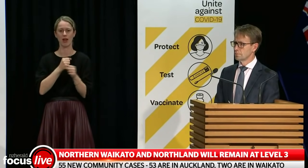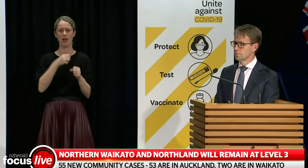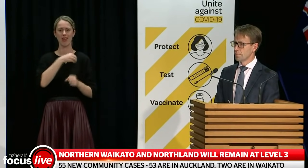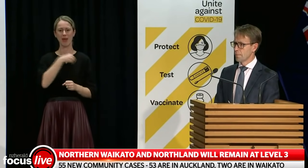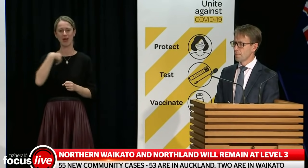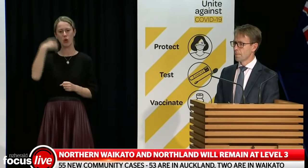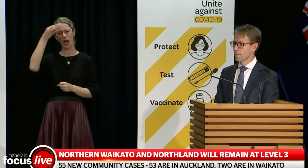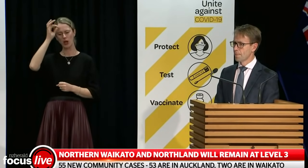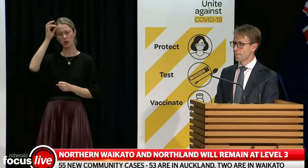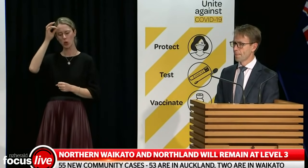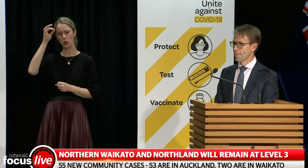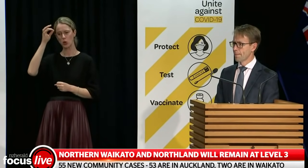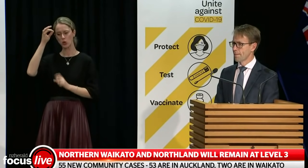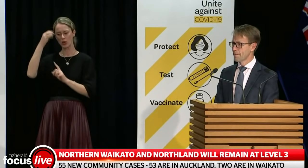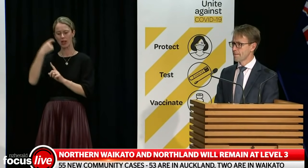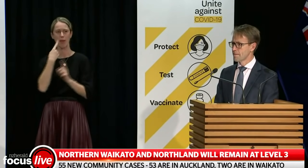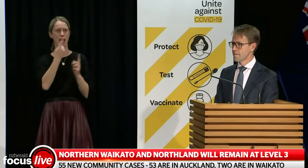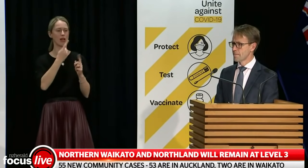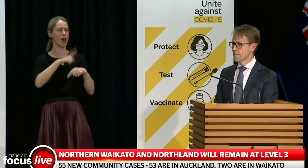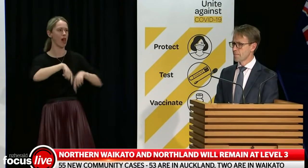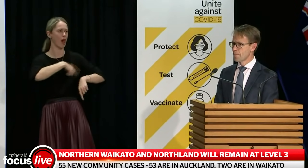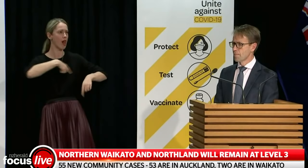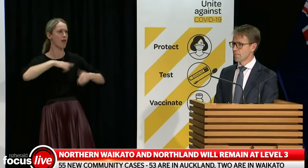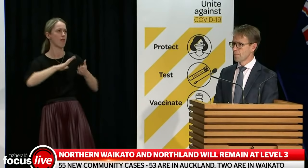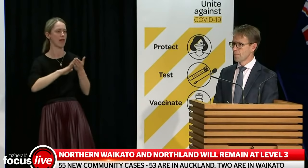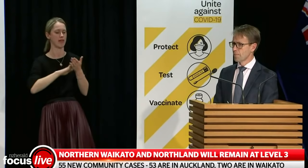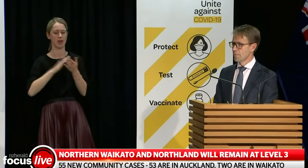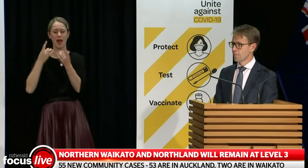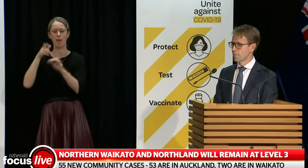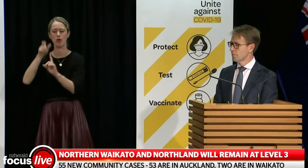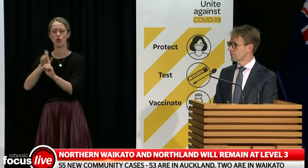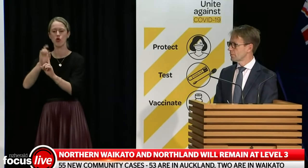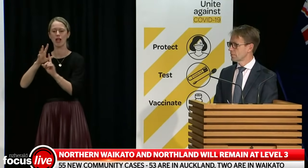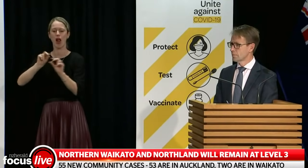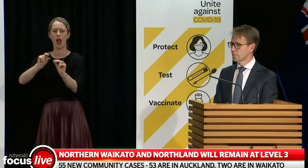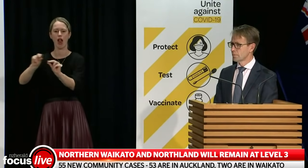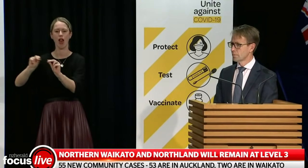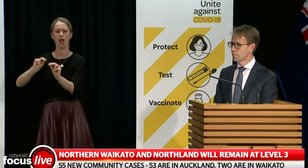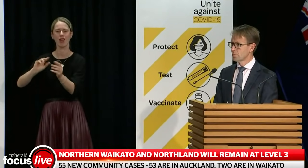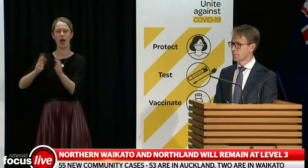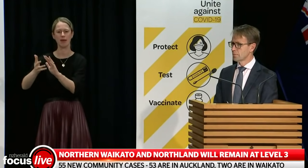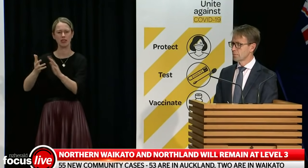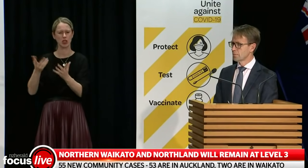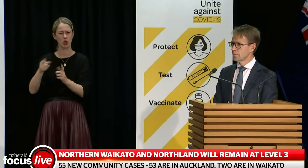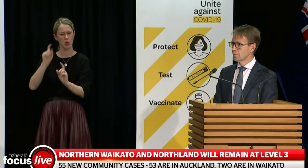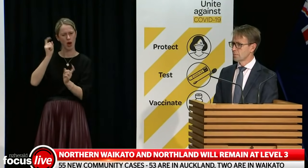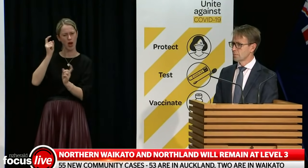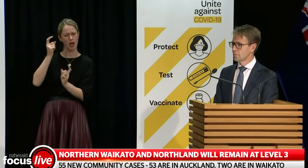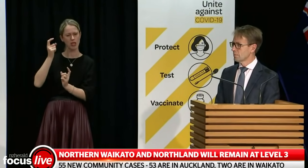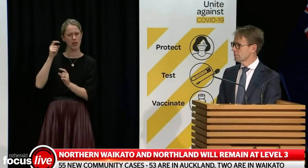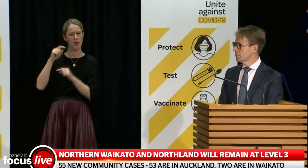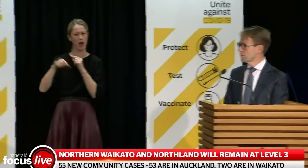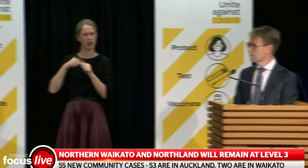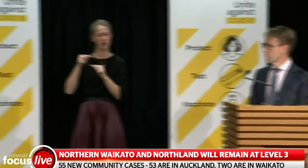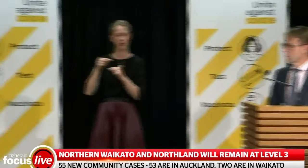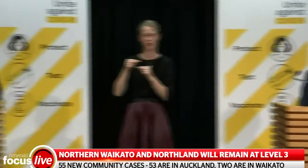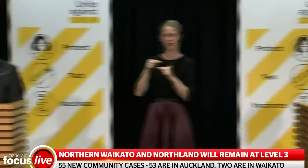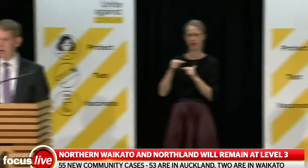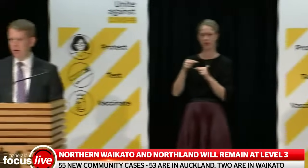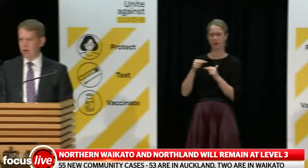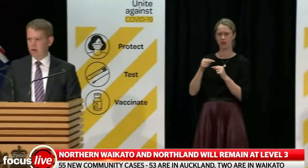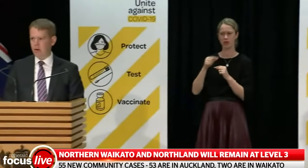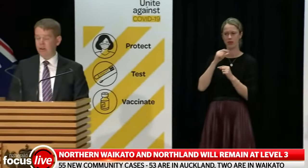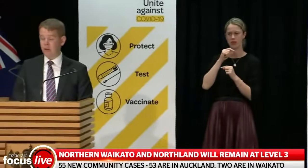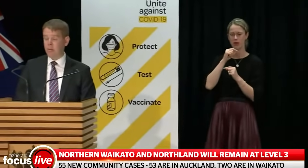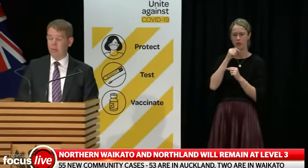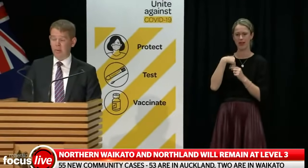council complaint to be dealt with and then the damage is done. Can you talk a little bit about, your worries and whether more needs